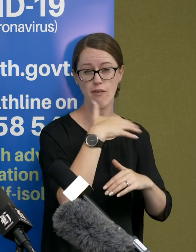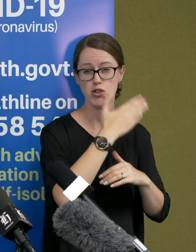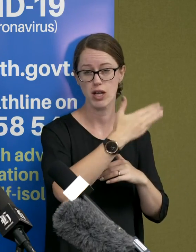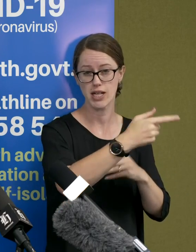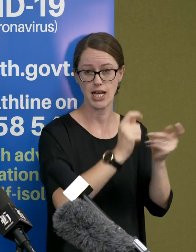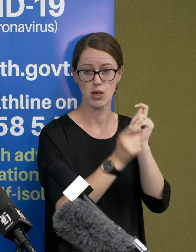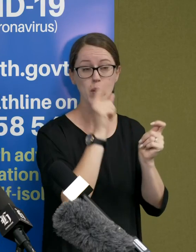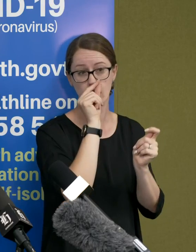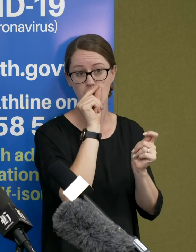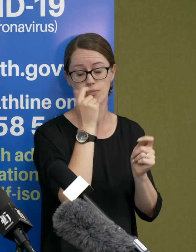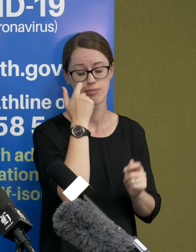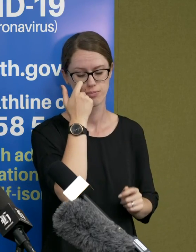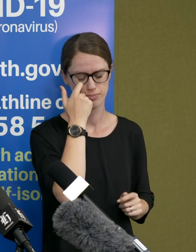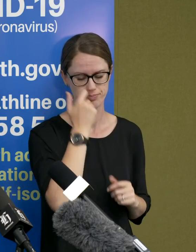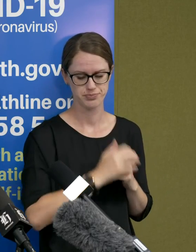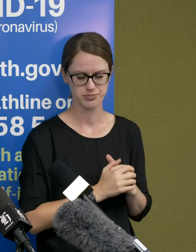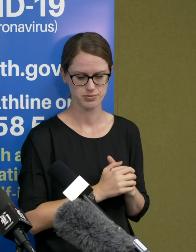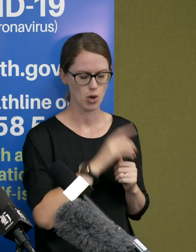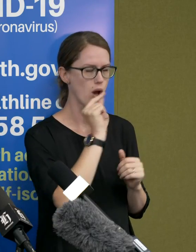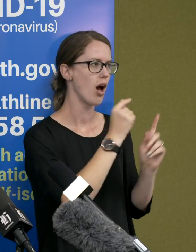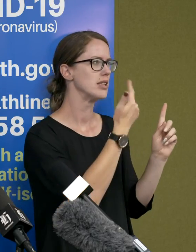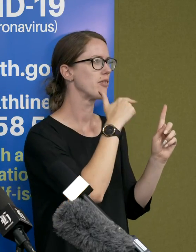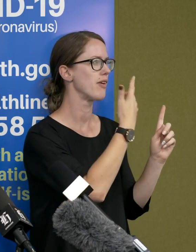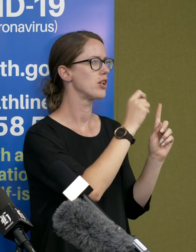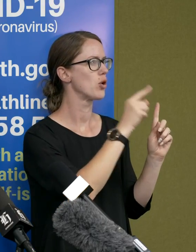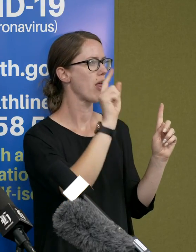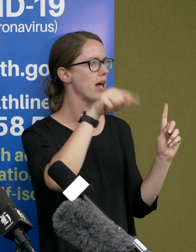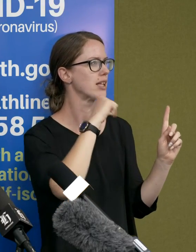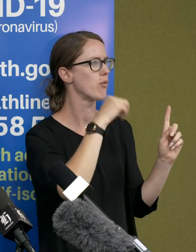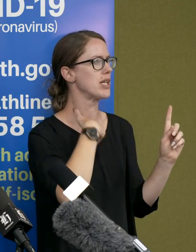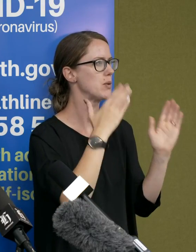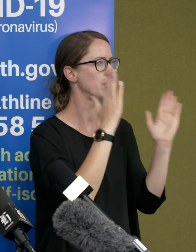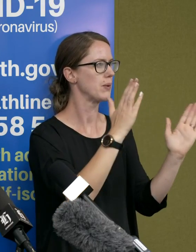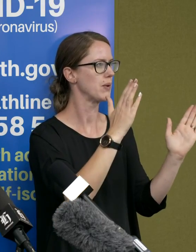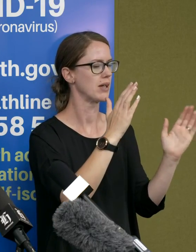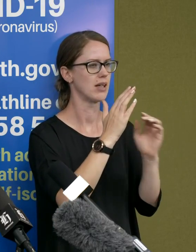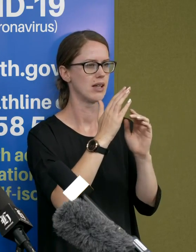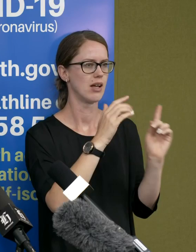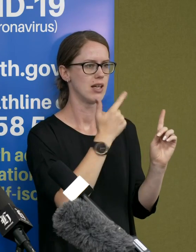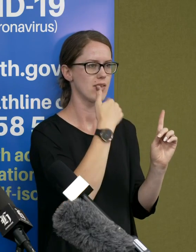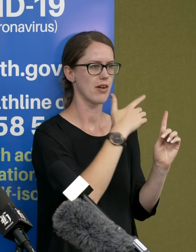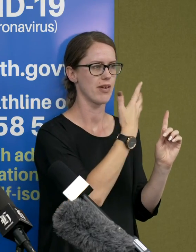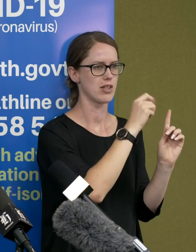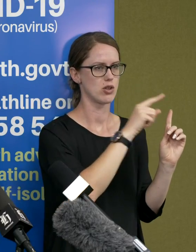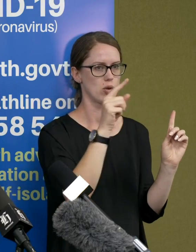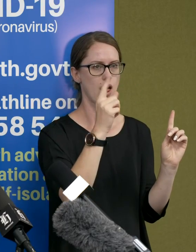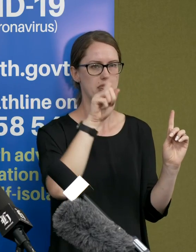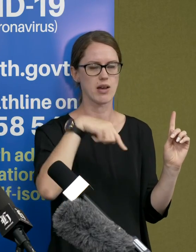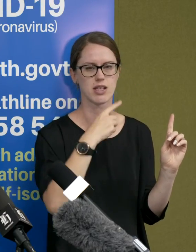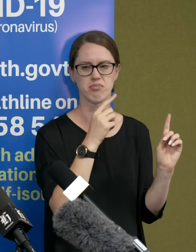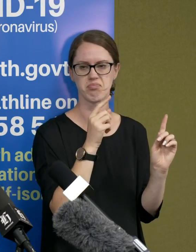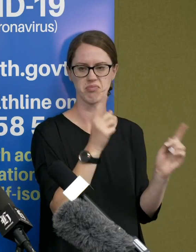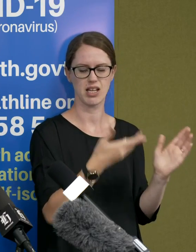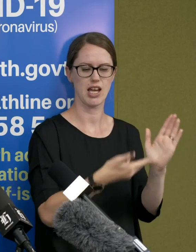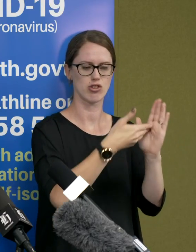day. Well, actually, we can do between 750 and 1,000 if we need to. To go from 750 to 1,000, that just means doing